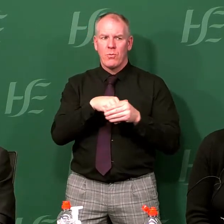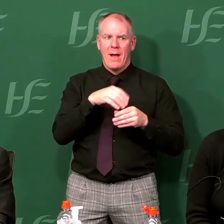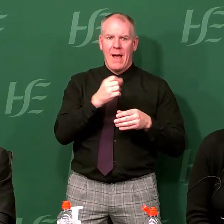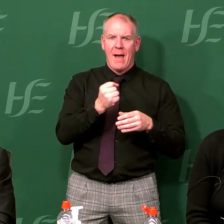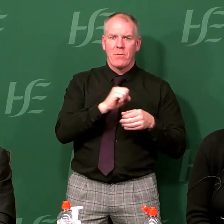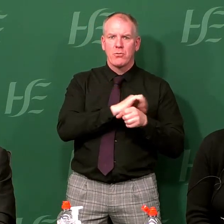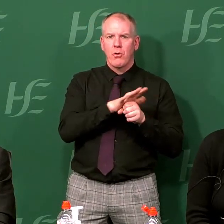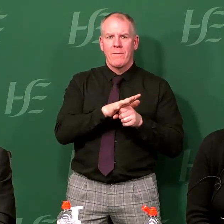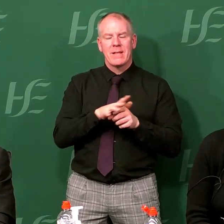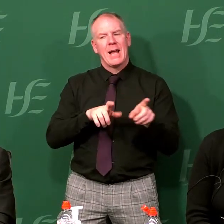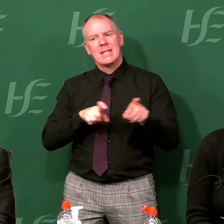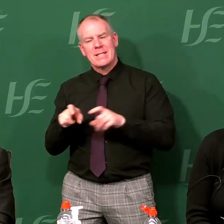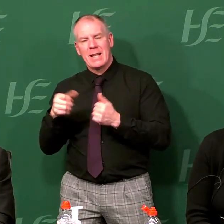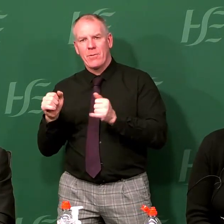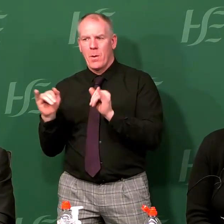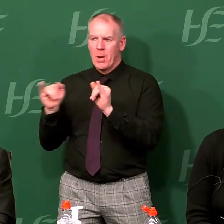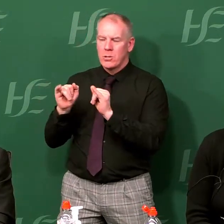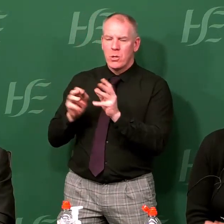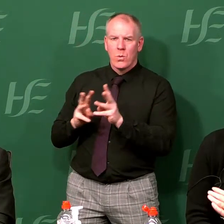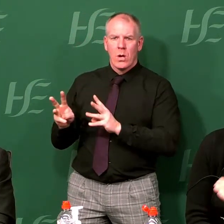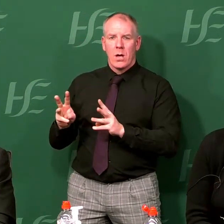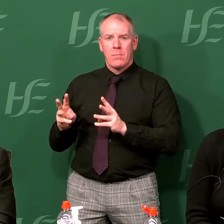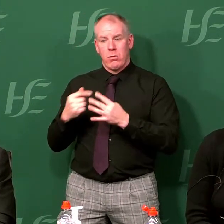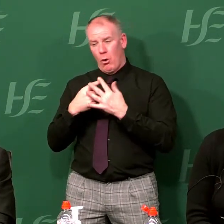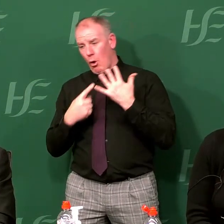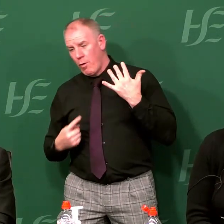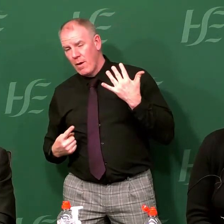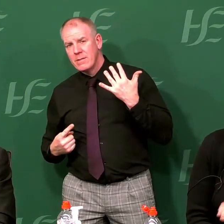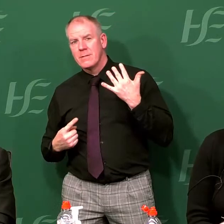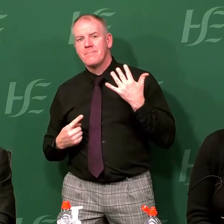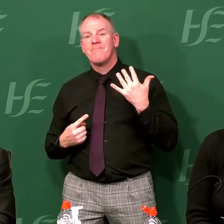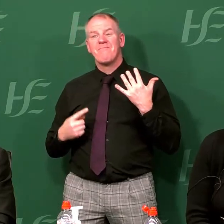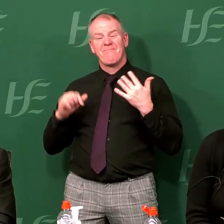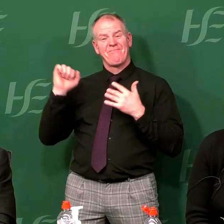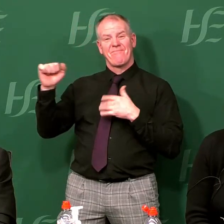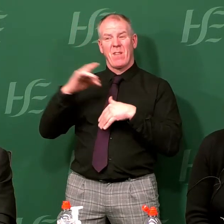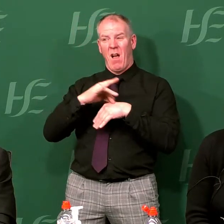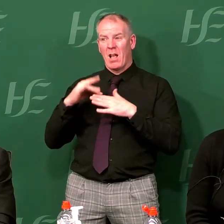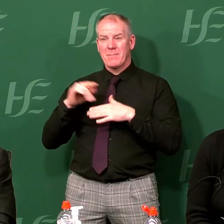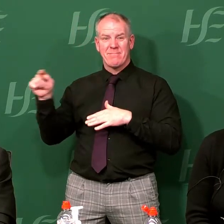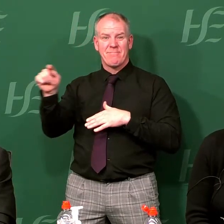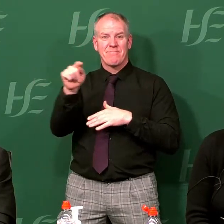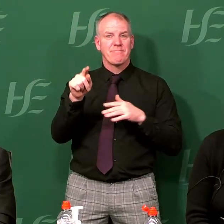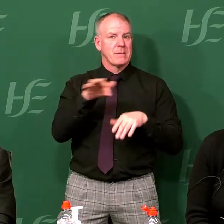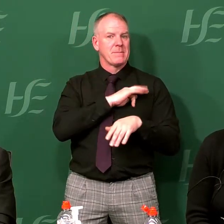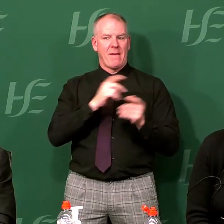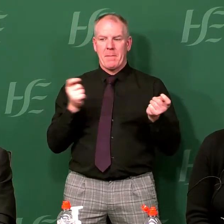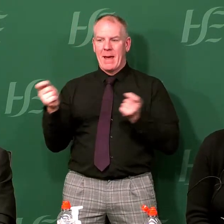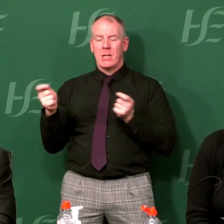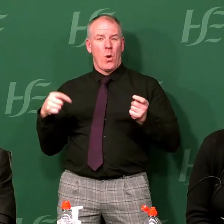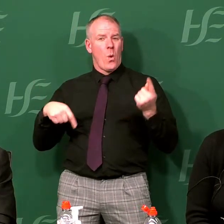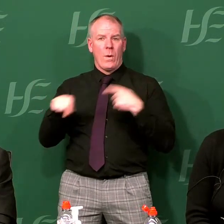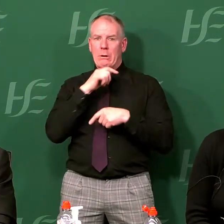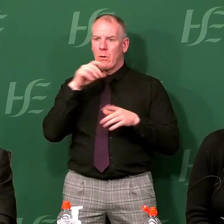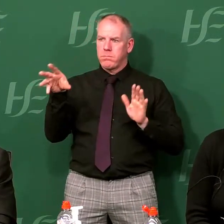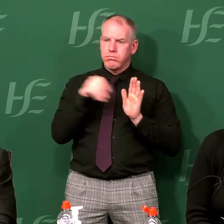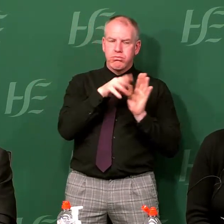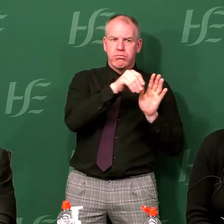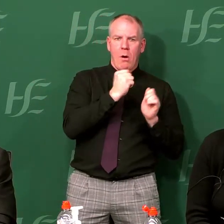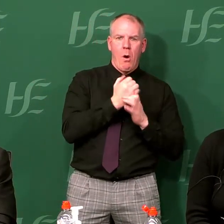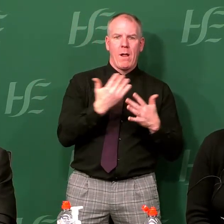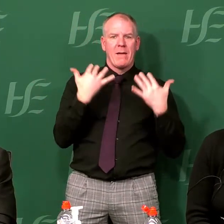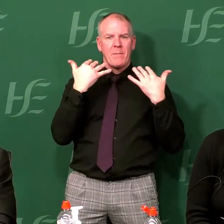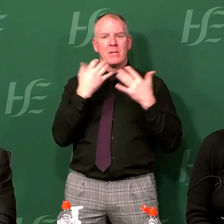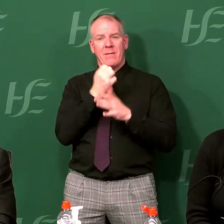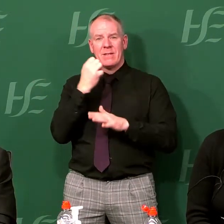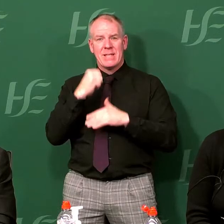do the time-sensitive and urgent work. The rest of it, sites are kind of capturing that themselves. We don't necessarily capture all of that on a daily or